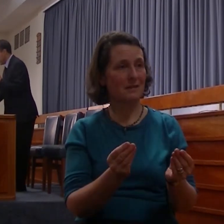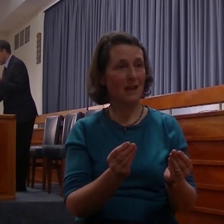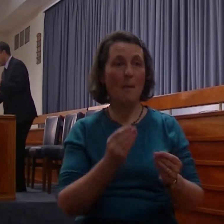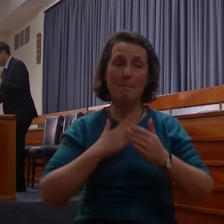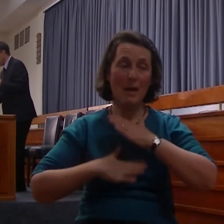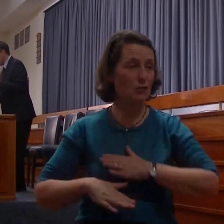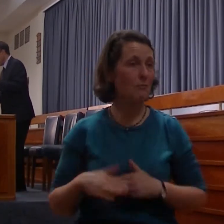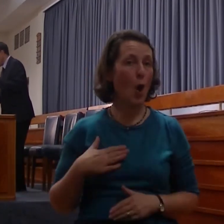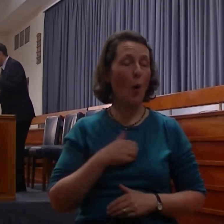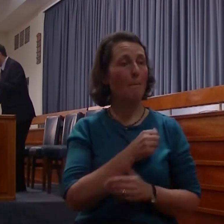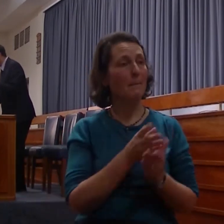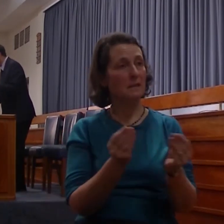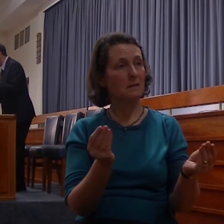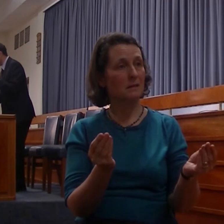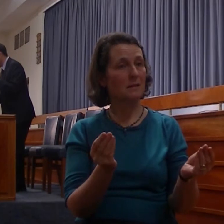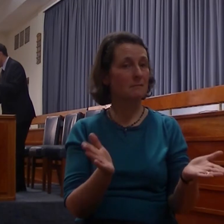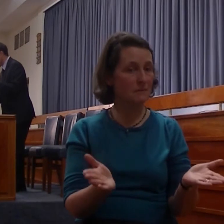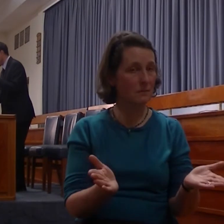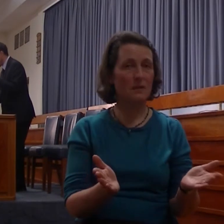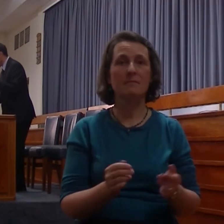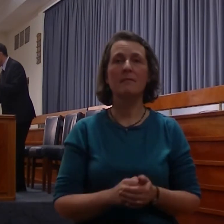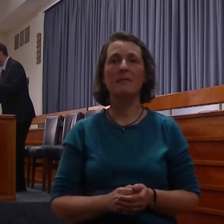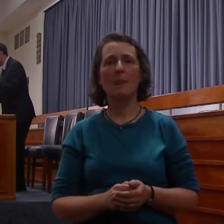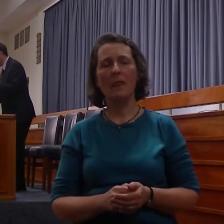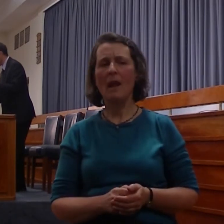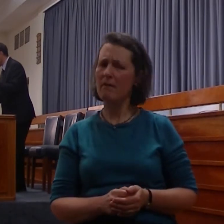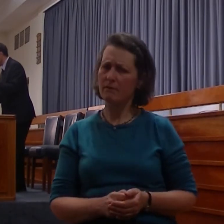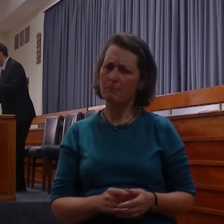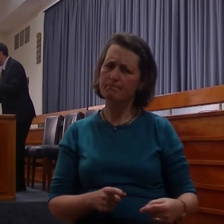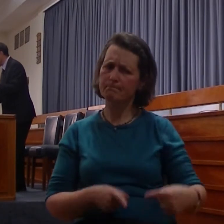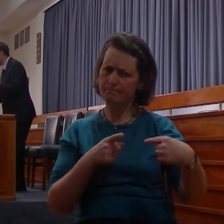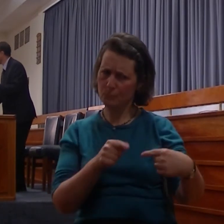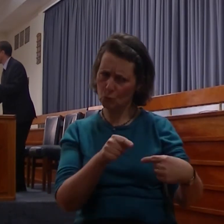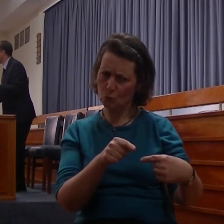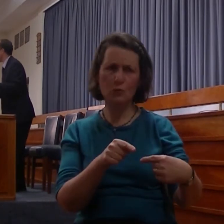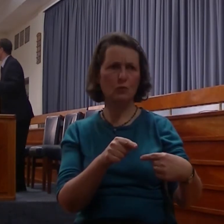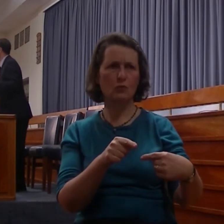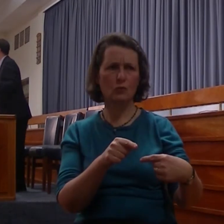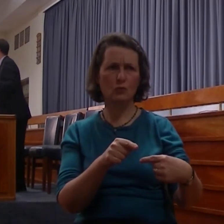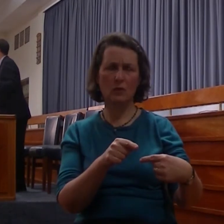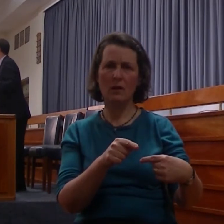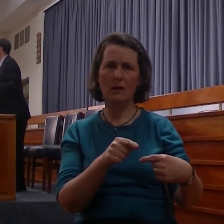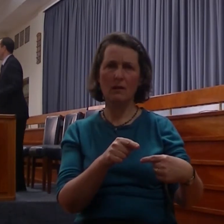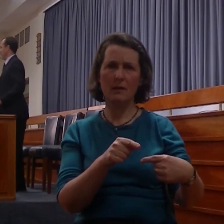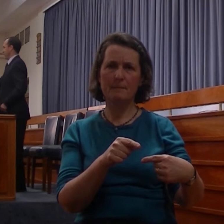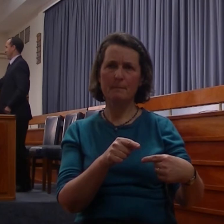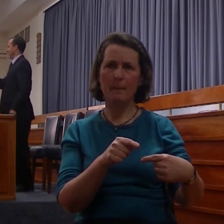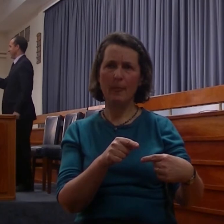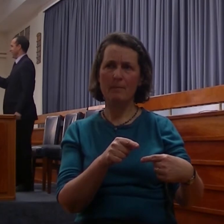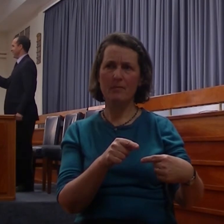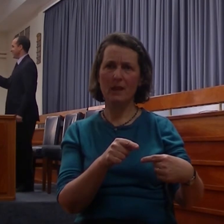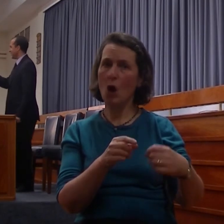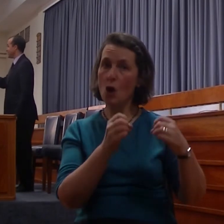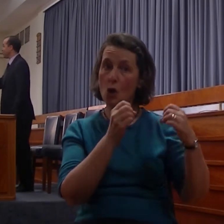is missing. But that's not all, because the text says in verse 4, I have